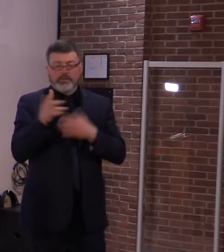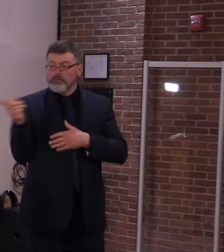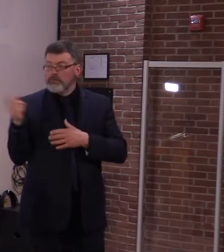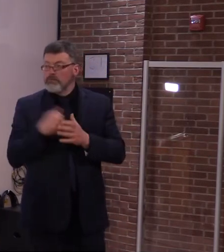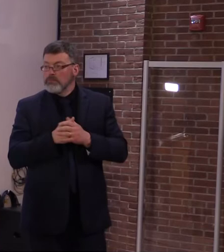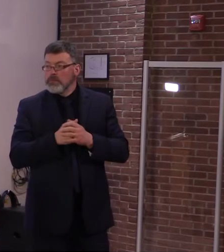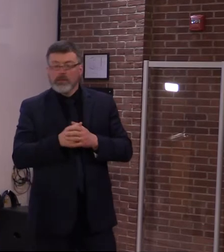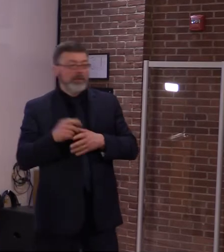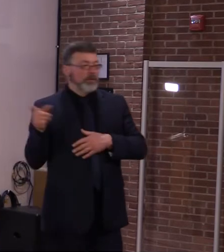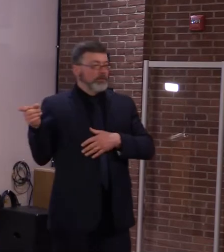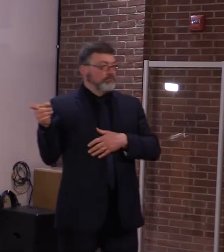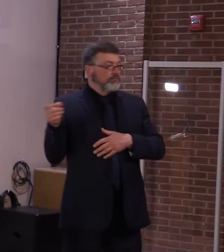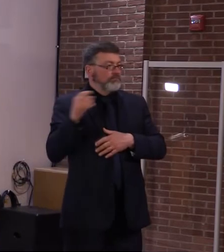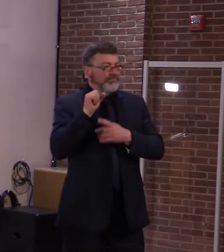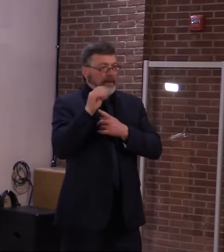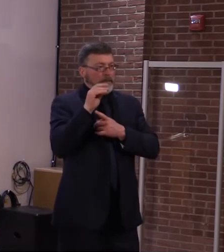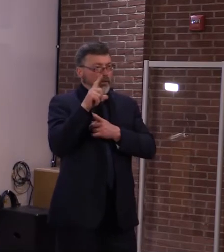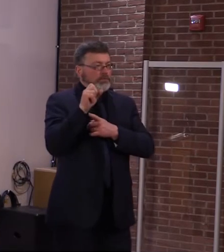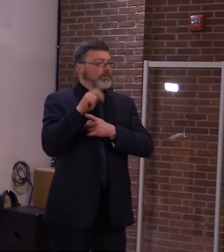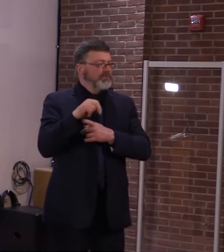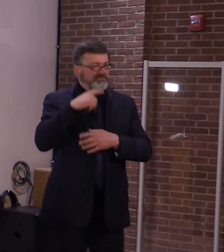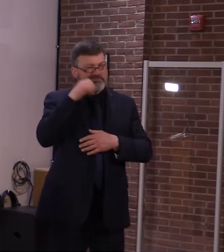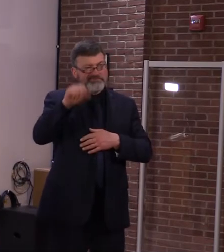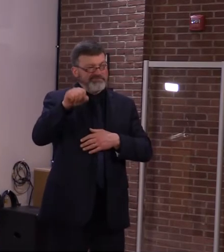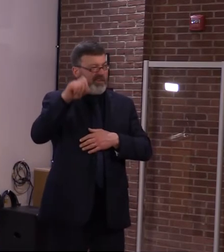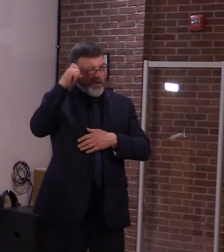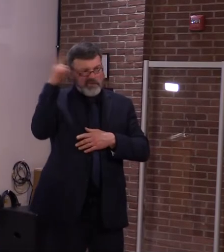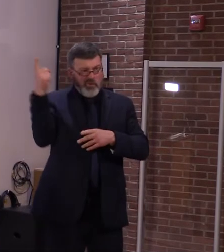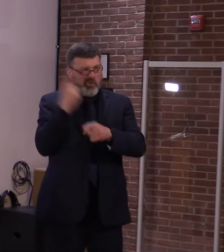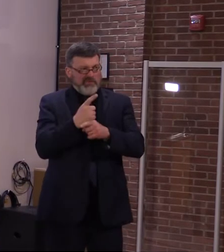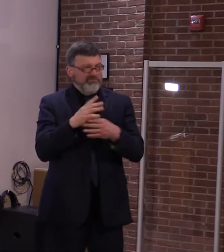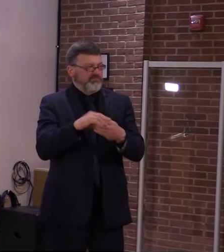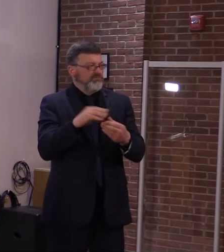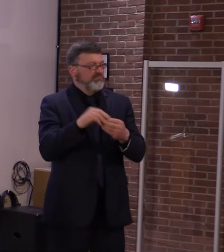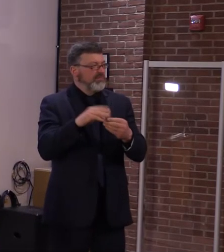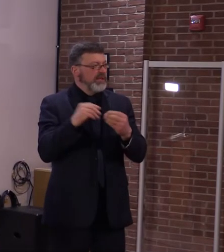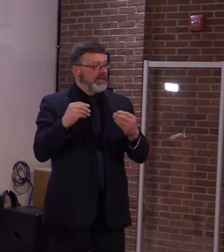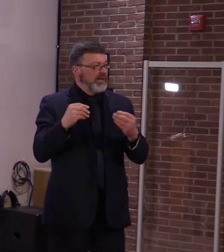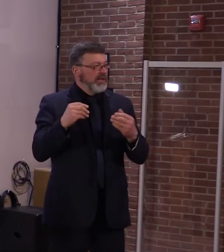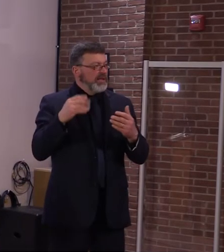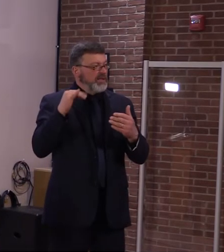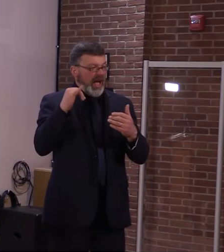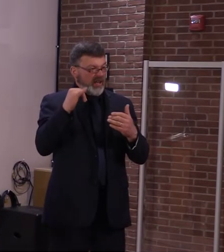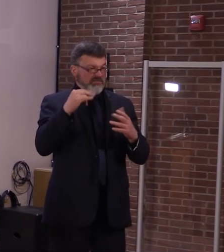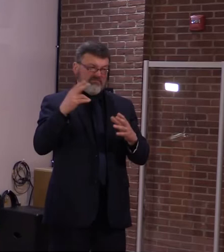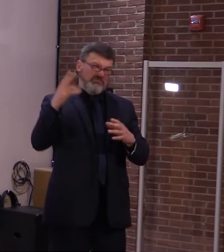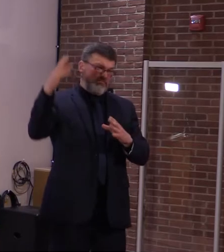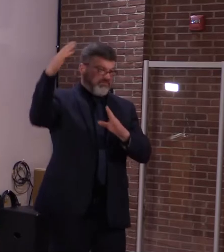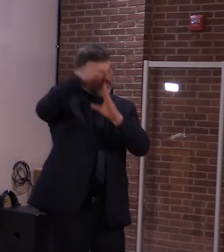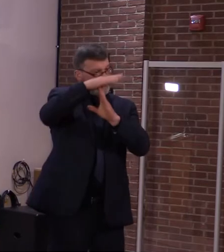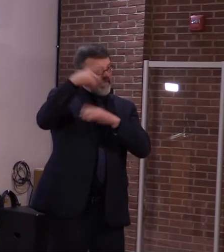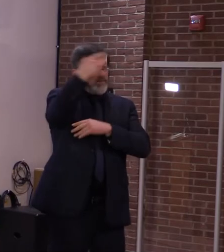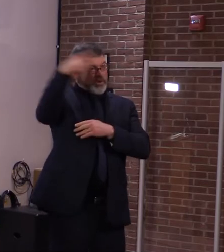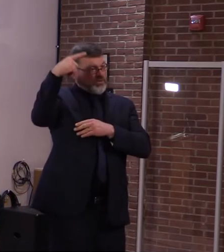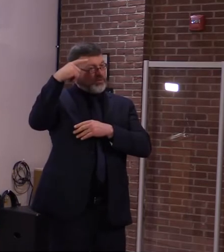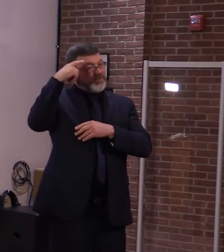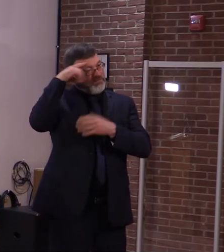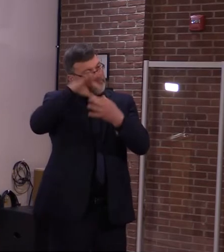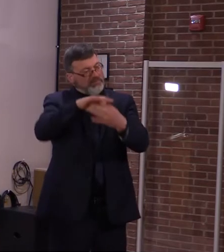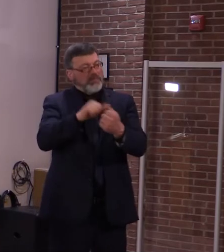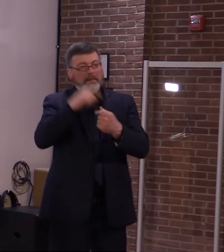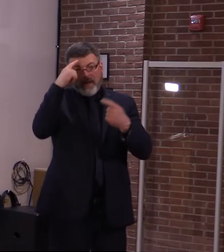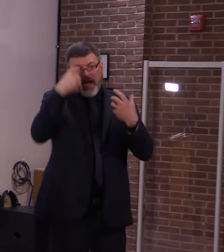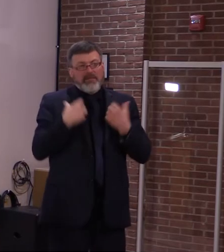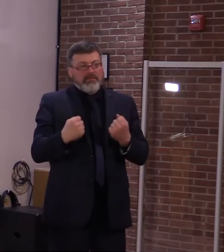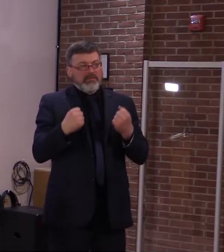You're correct. We are seeing an exacerbation in mental health. It's not just due to the 30% of the beds that are